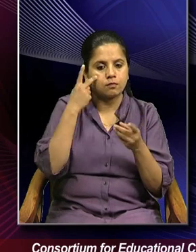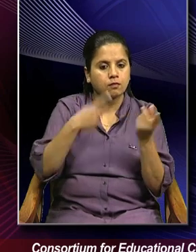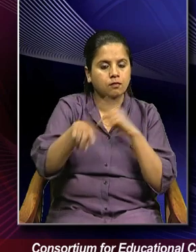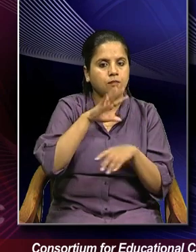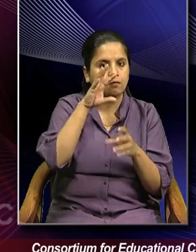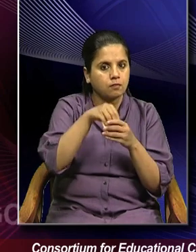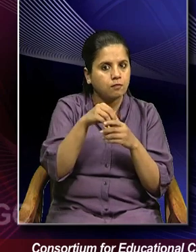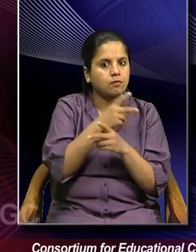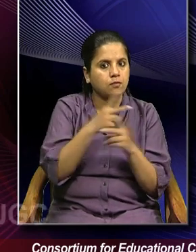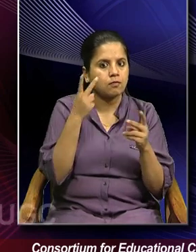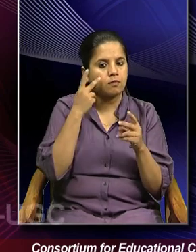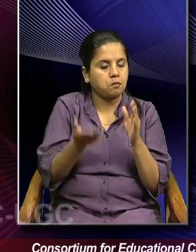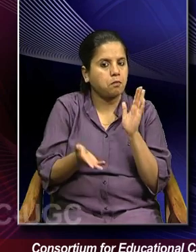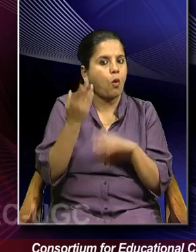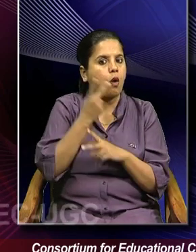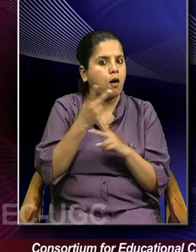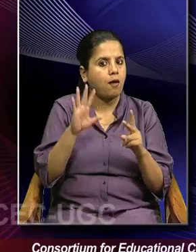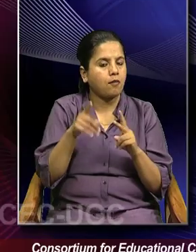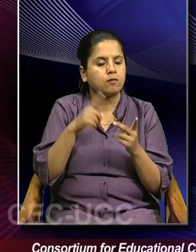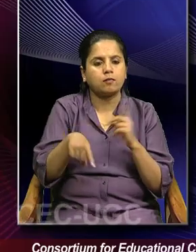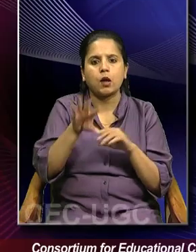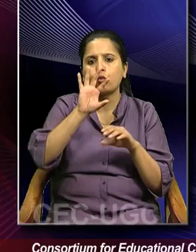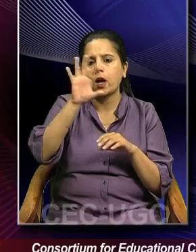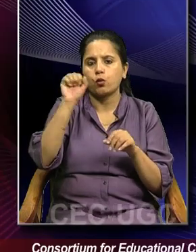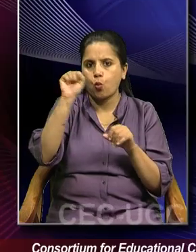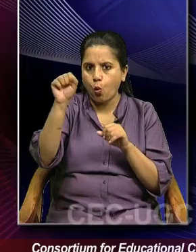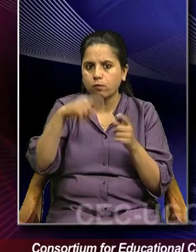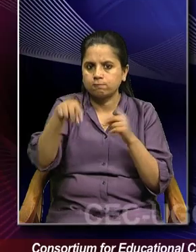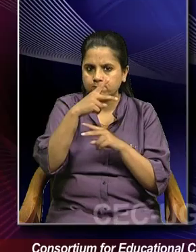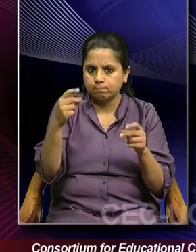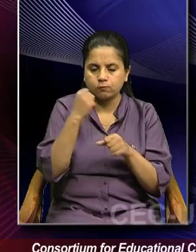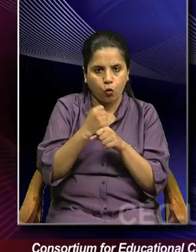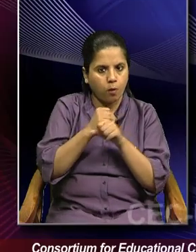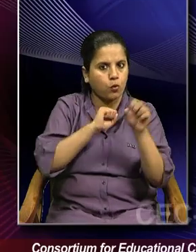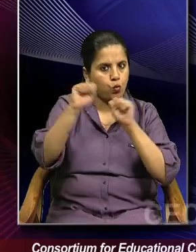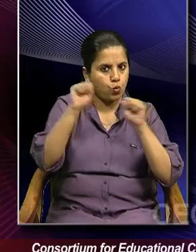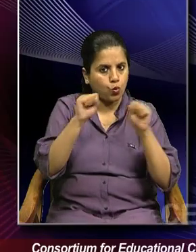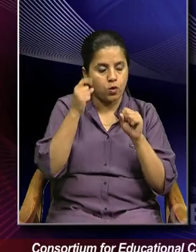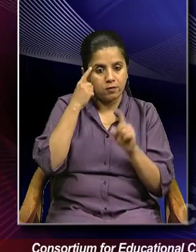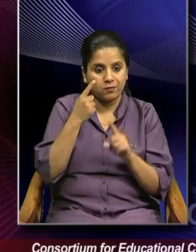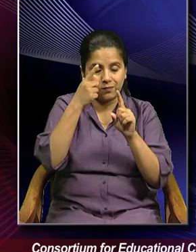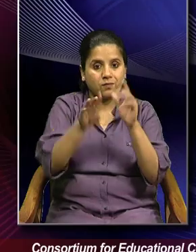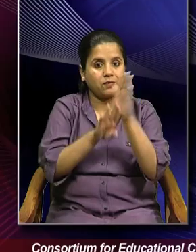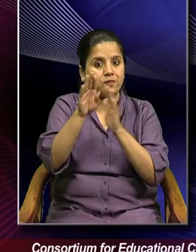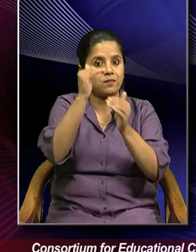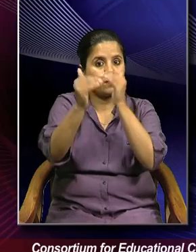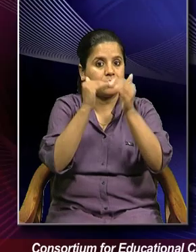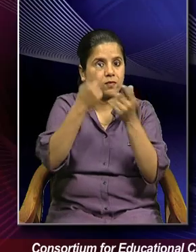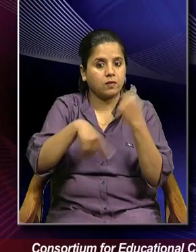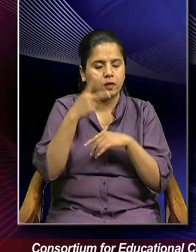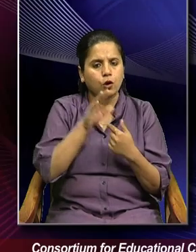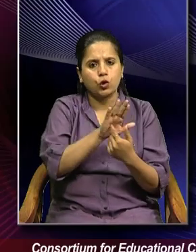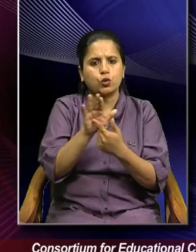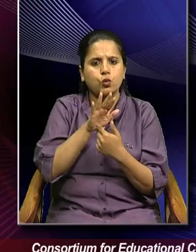participation also by respective nation states, and that the agenda of development has been put forward